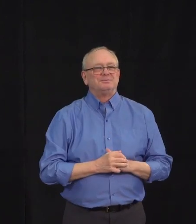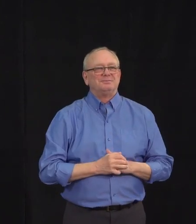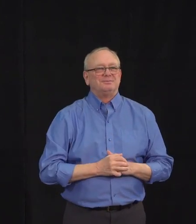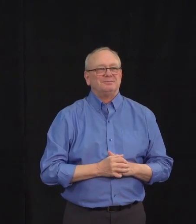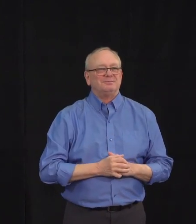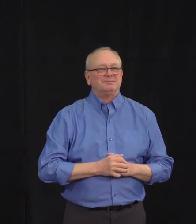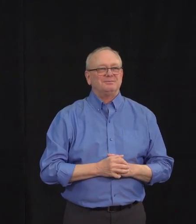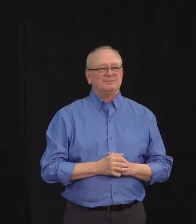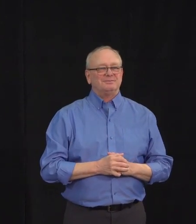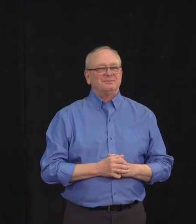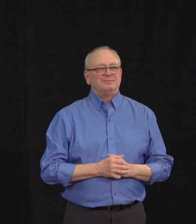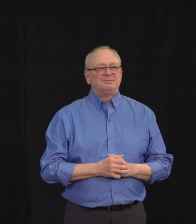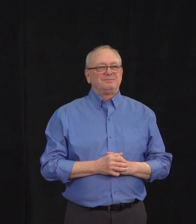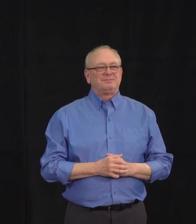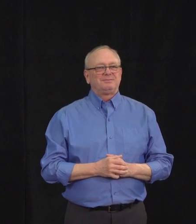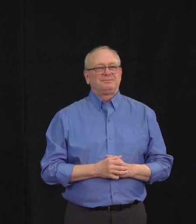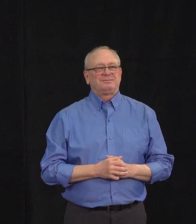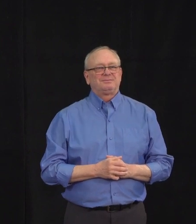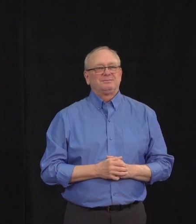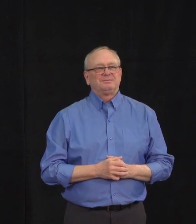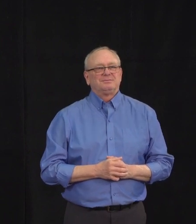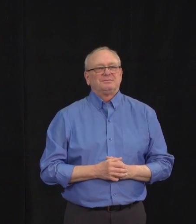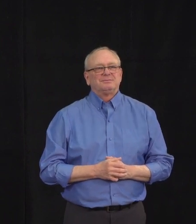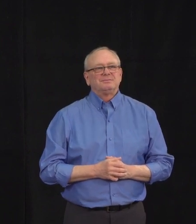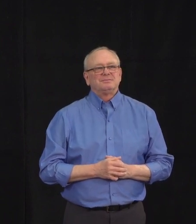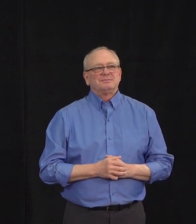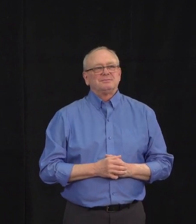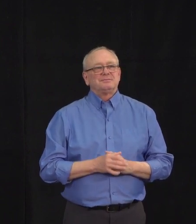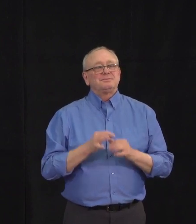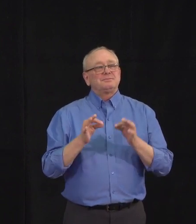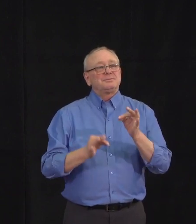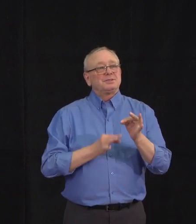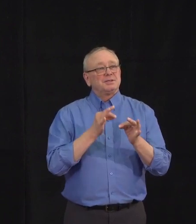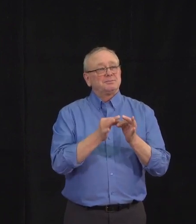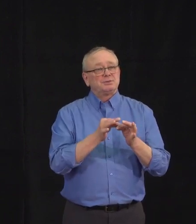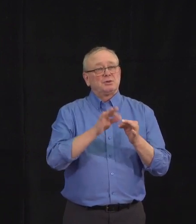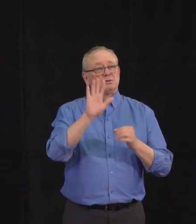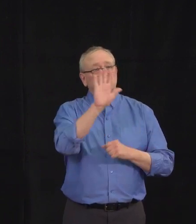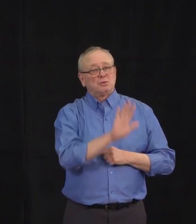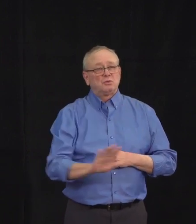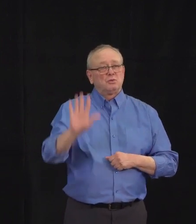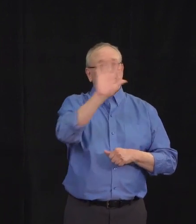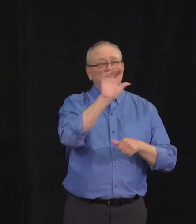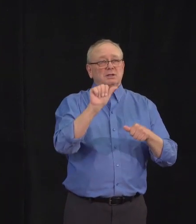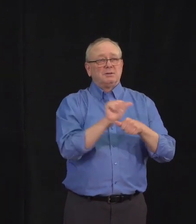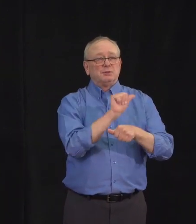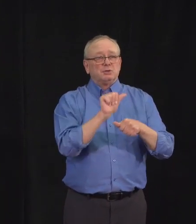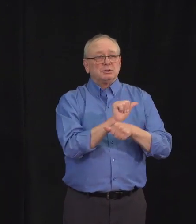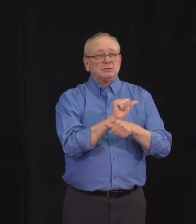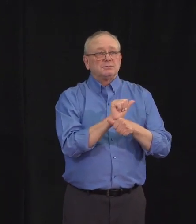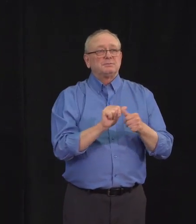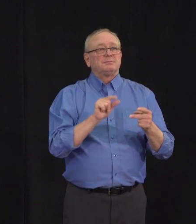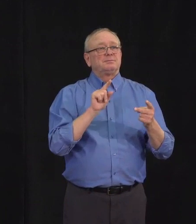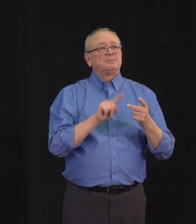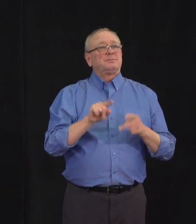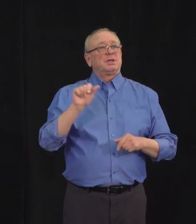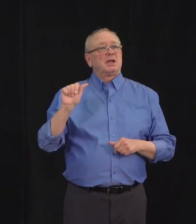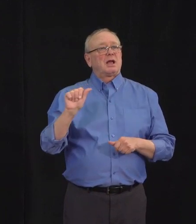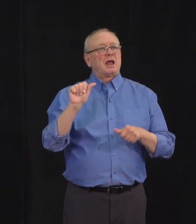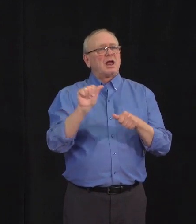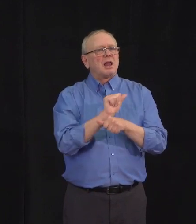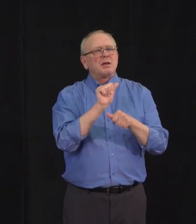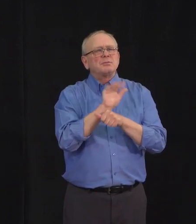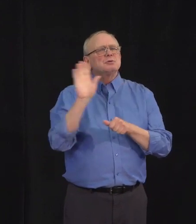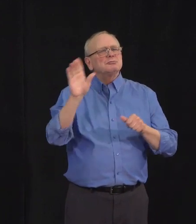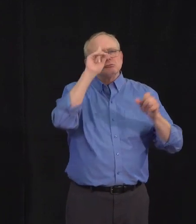Today, I'd like to provide an update on COVID-19 in the province, talk a bit about Alberta's Outbreak Strategy, and announce updated measures we are